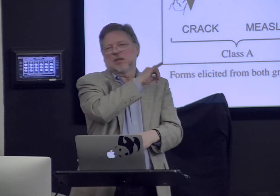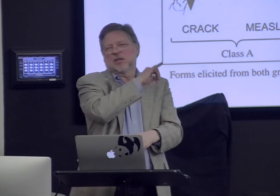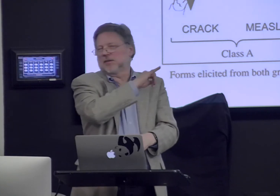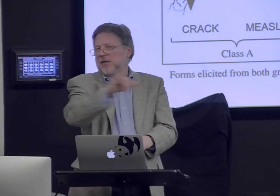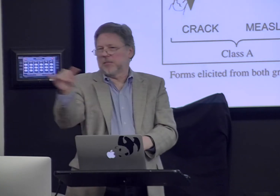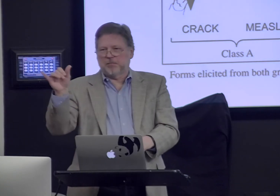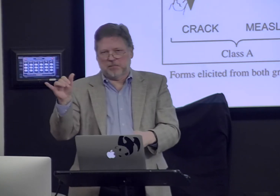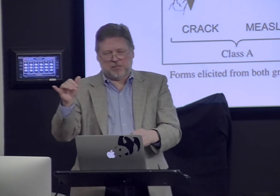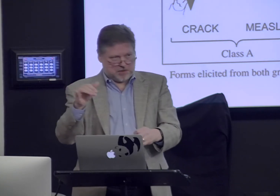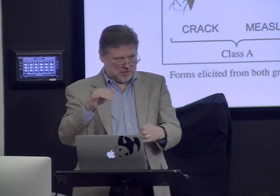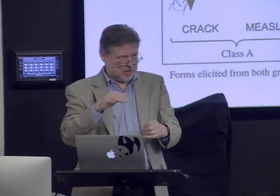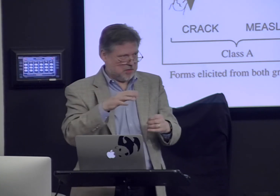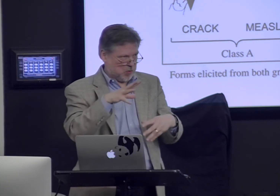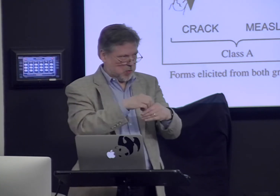movement would be passed on.